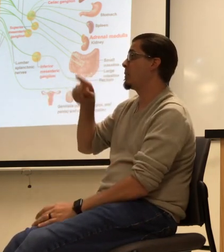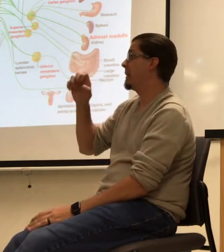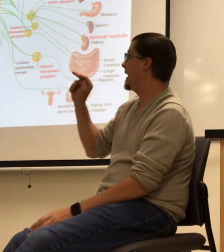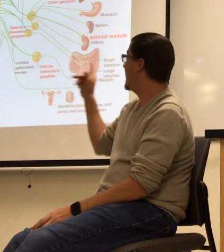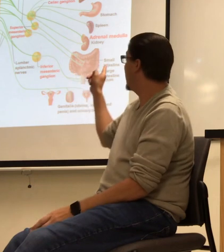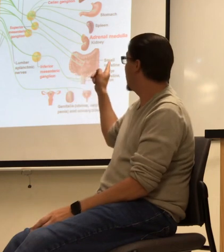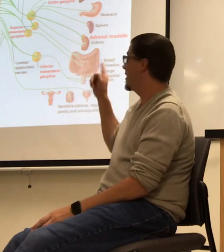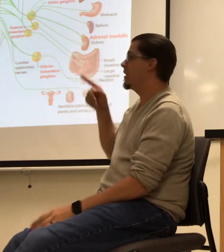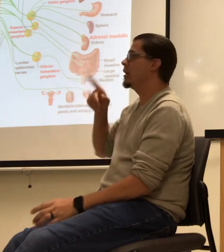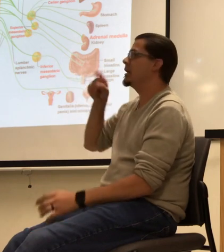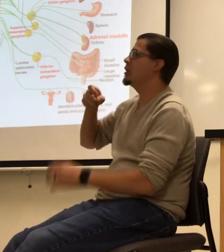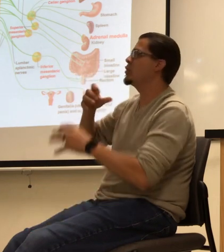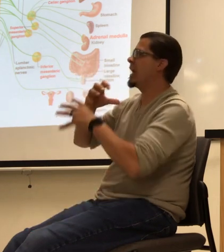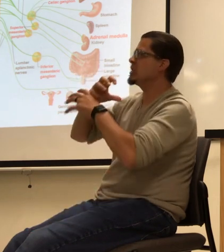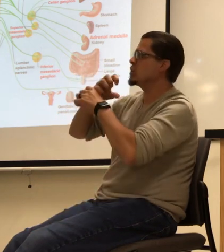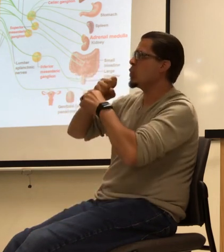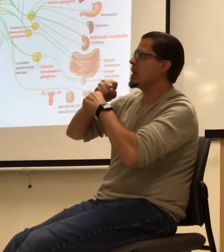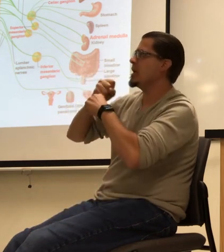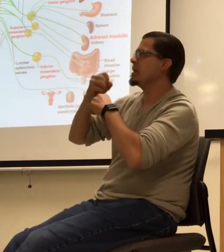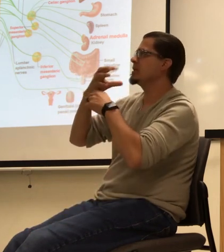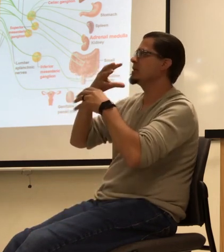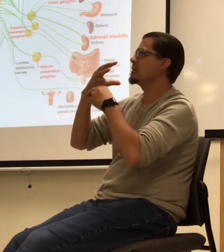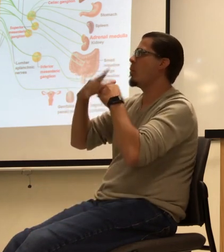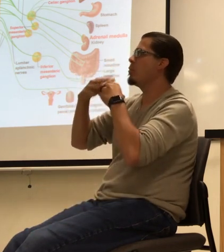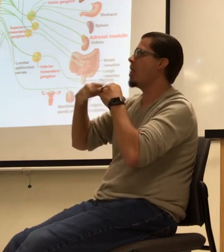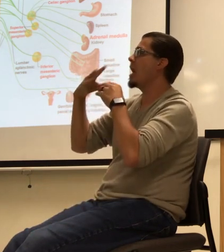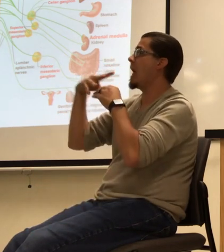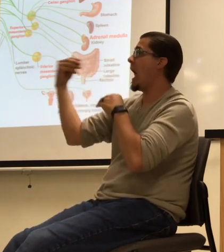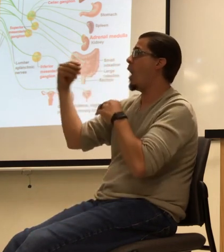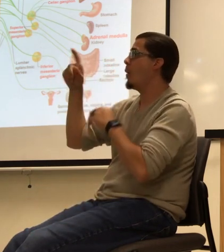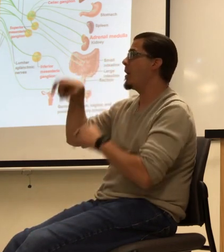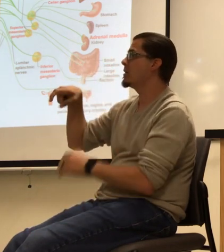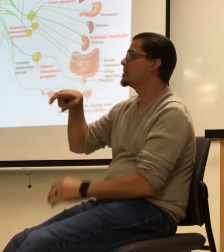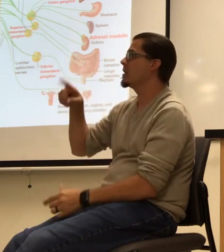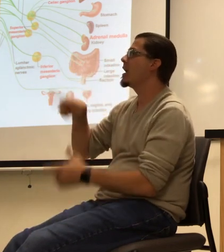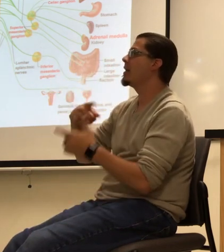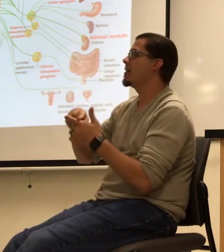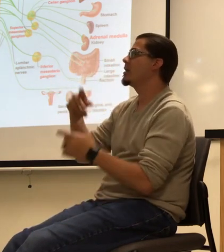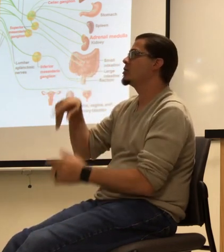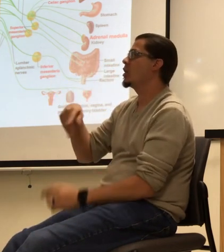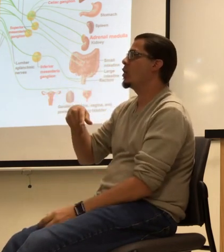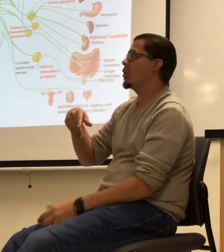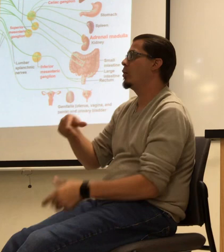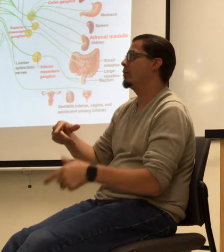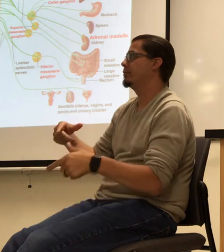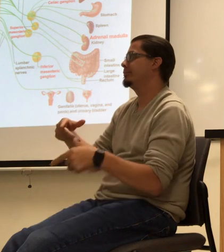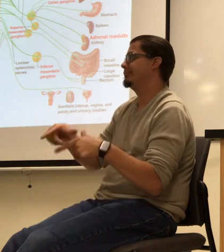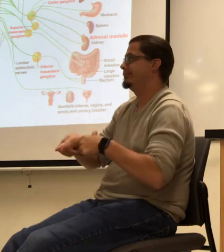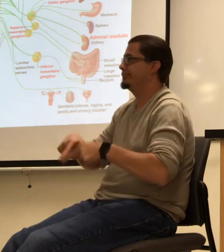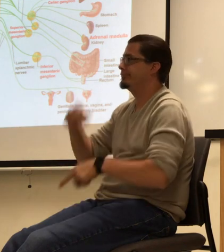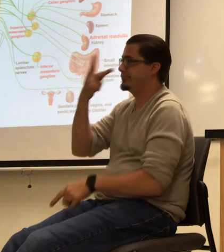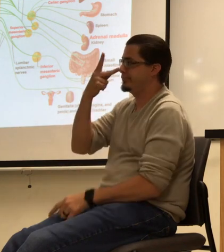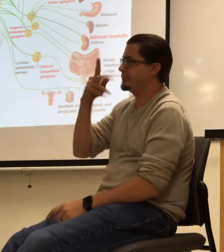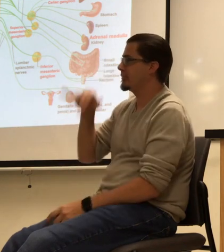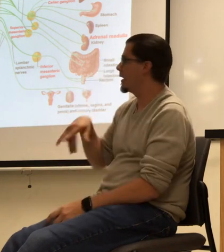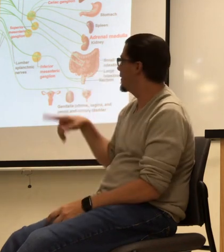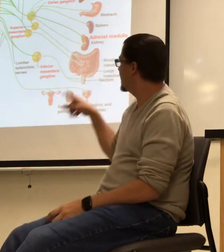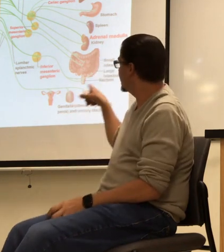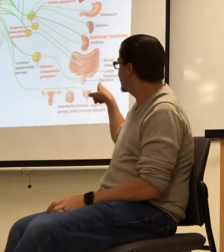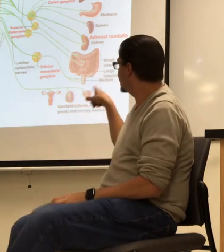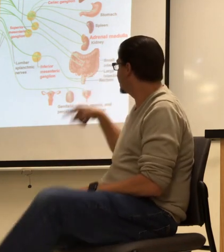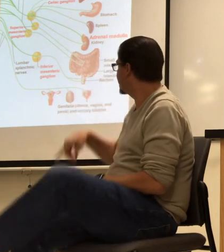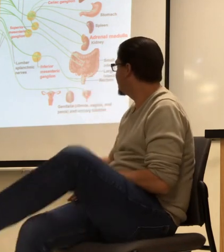Immobilize the blood there. Let's see what else they show. Well, they show the genitalia below. For the urinary bladder,